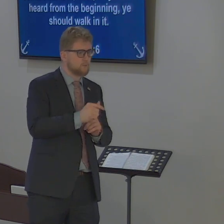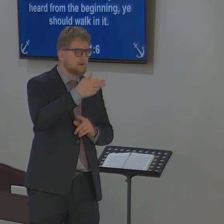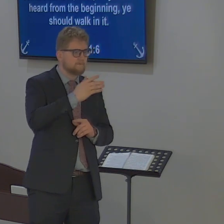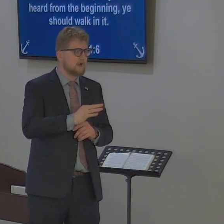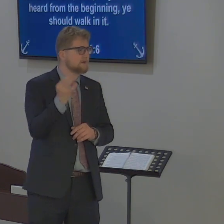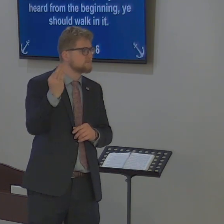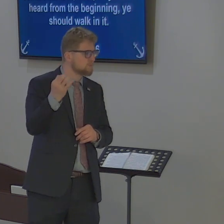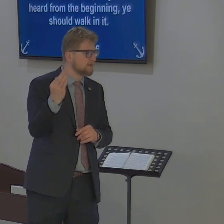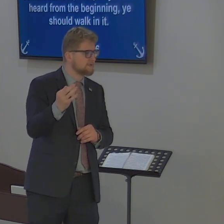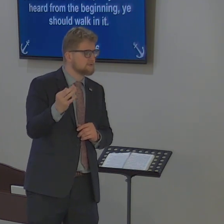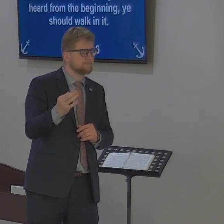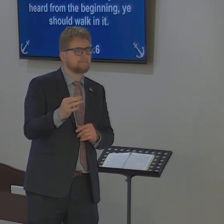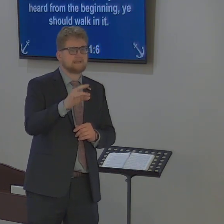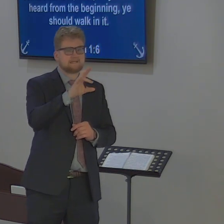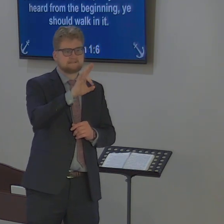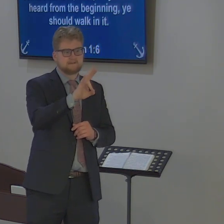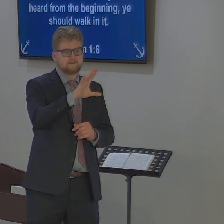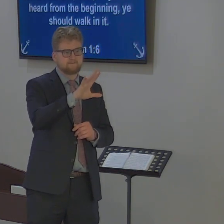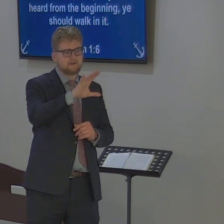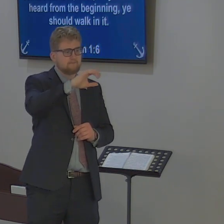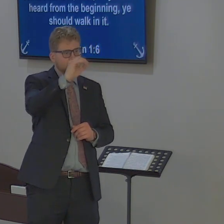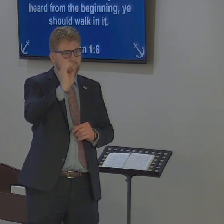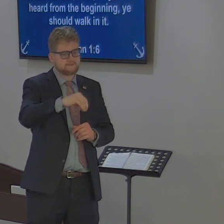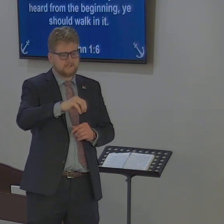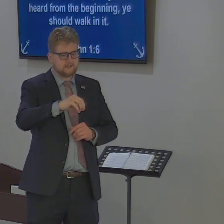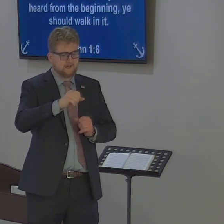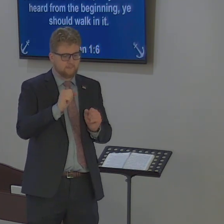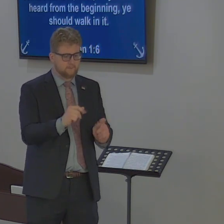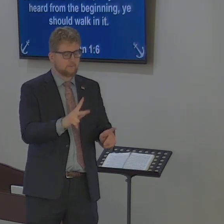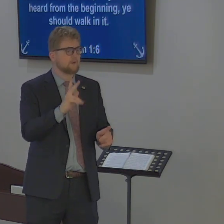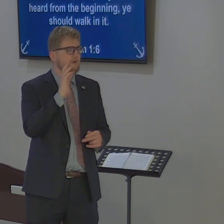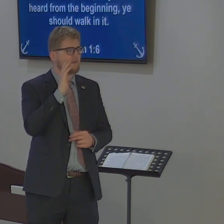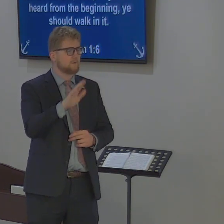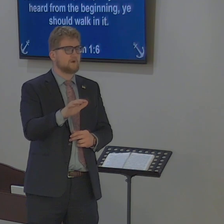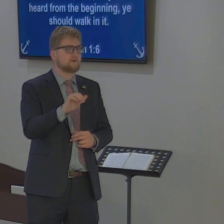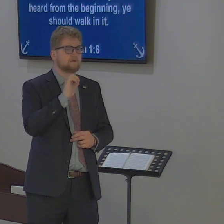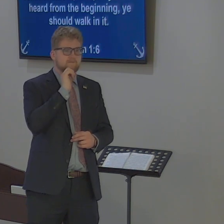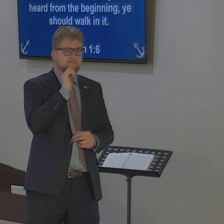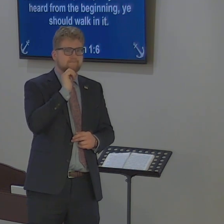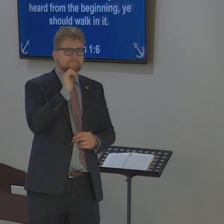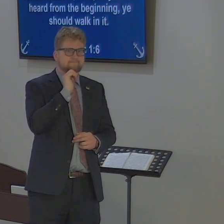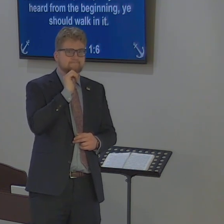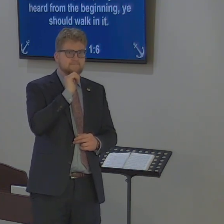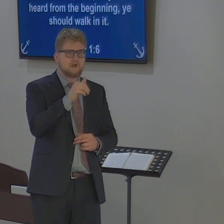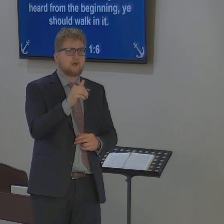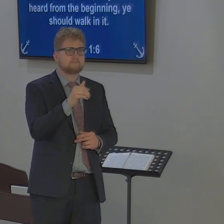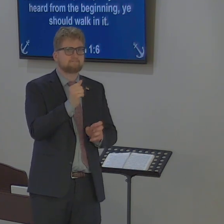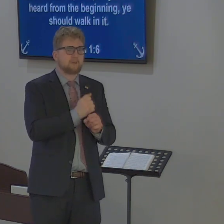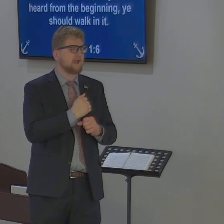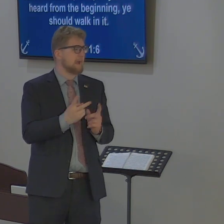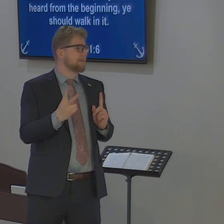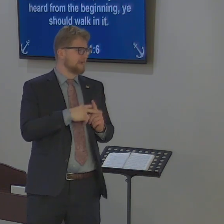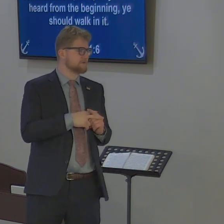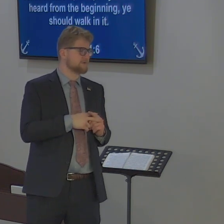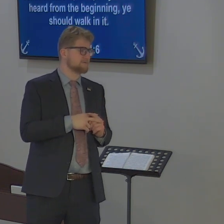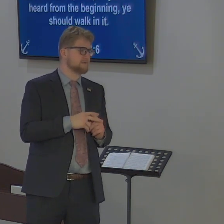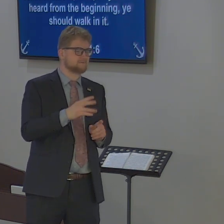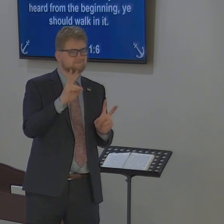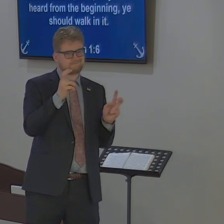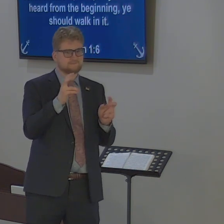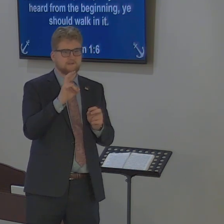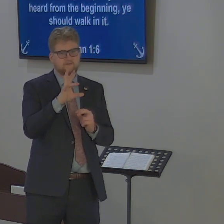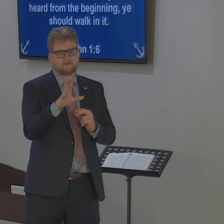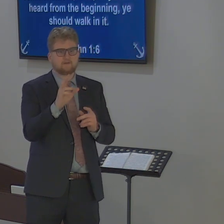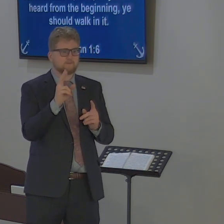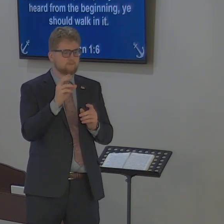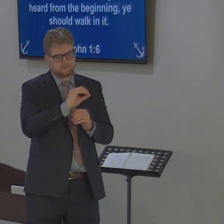preached, 75% chance that it's going to die. That's huge. Remember the